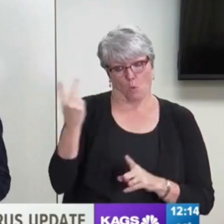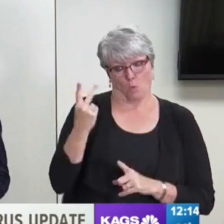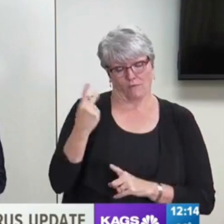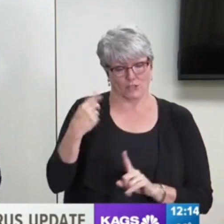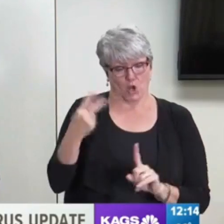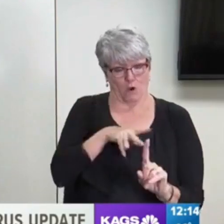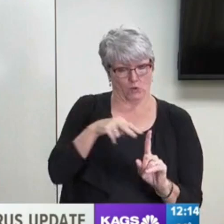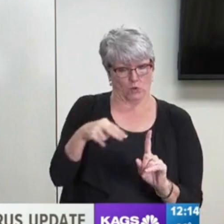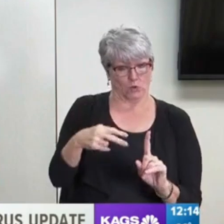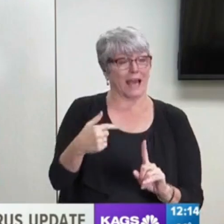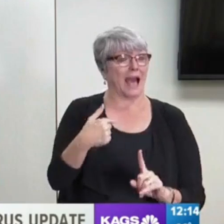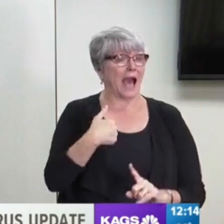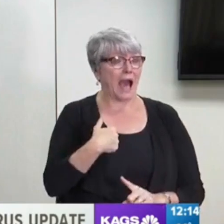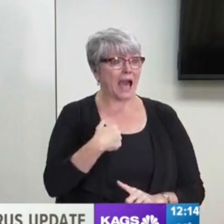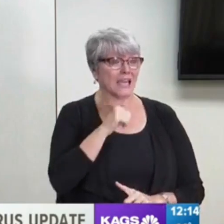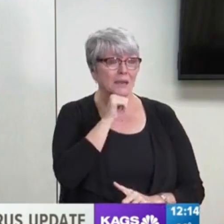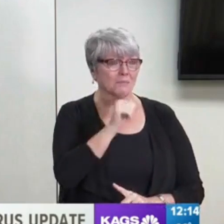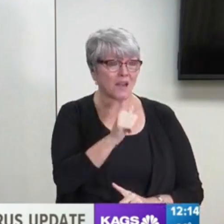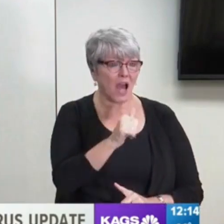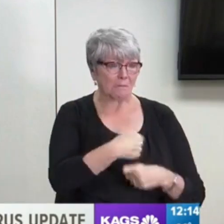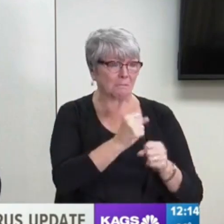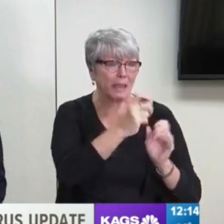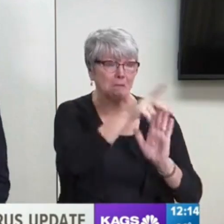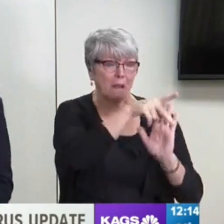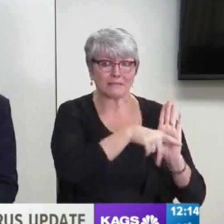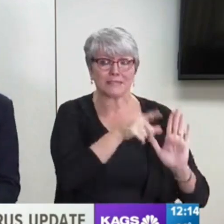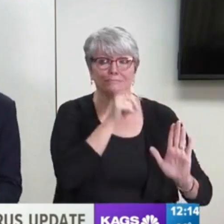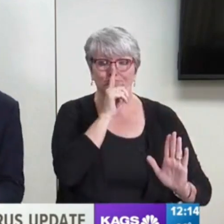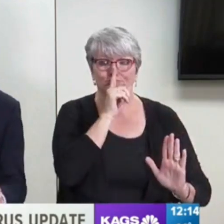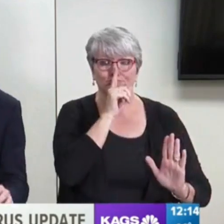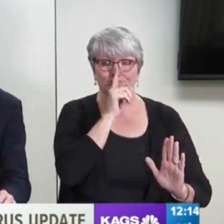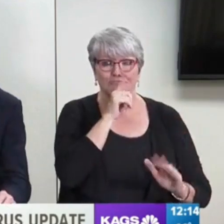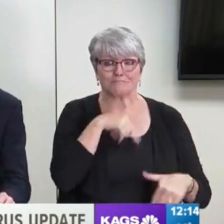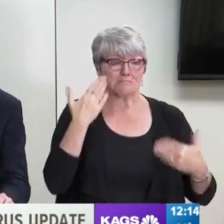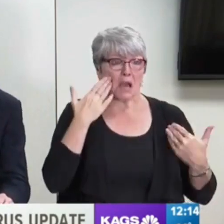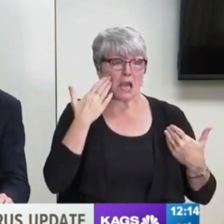this. I am not a policymaker. I don't know,